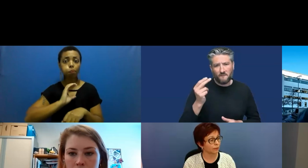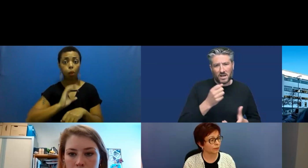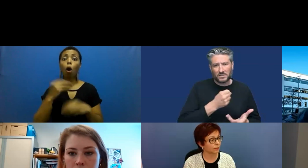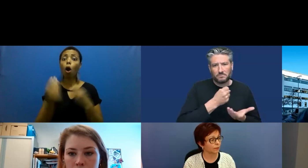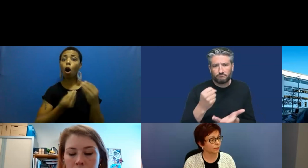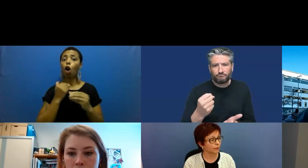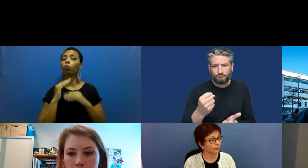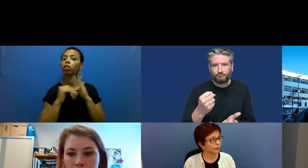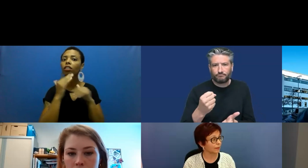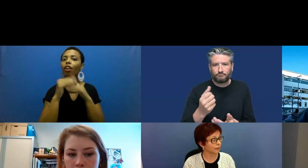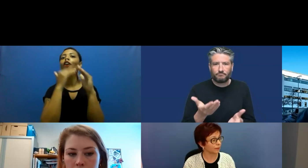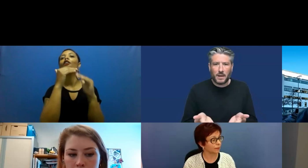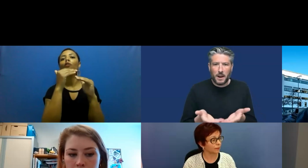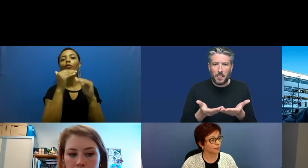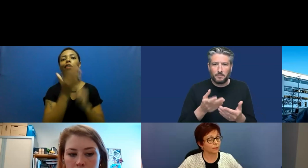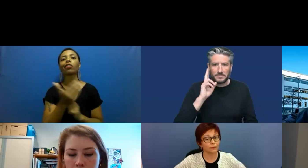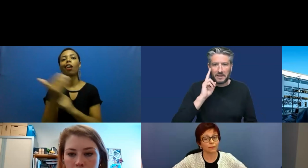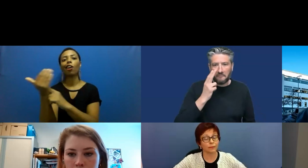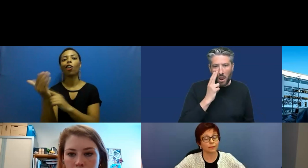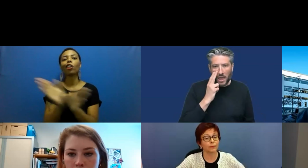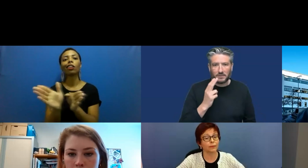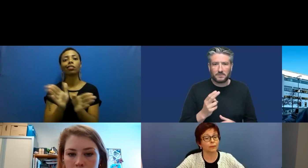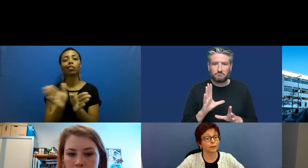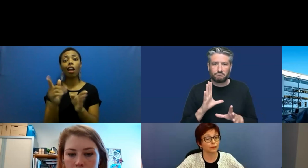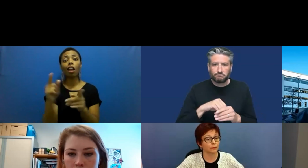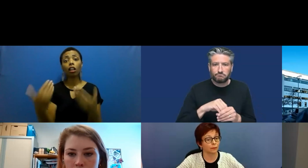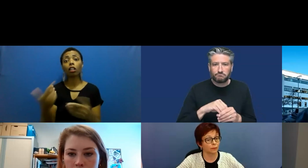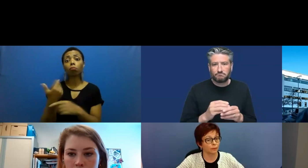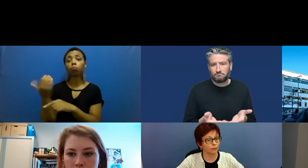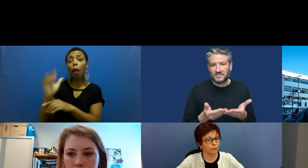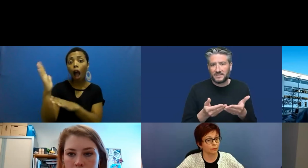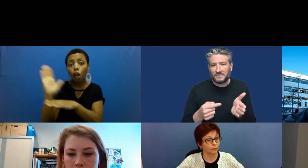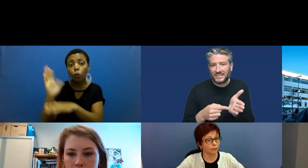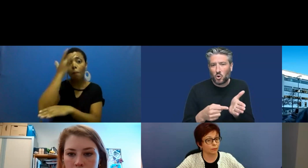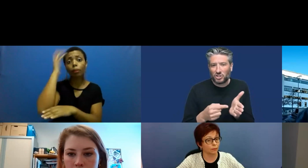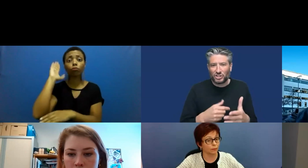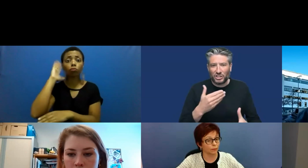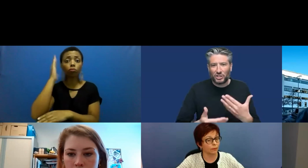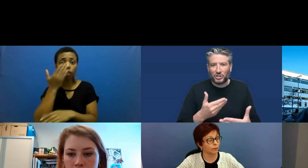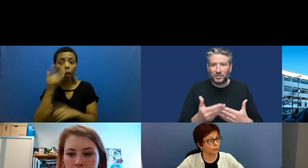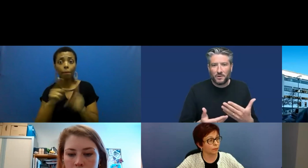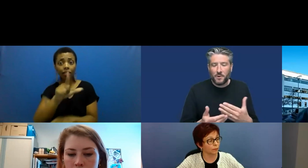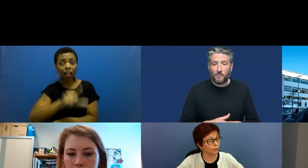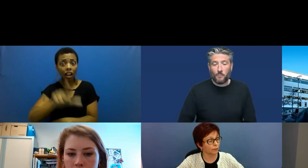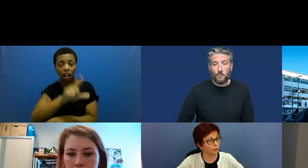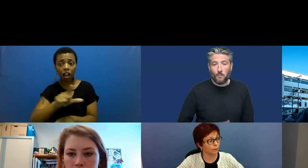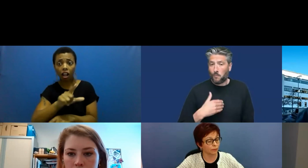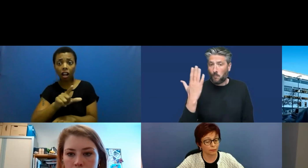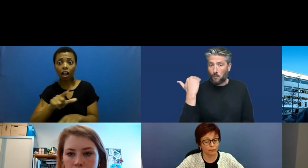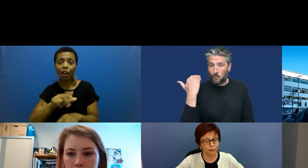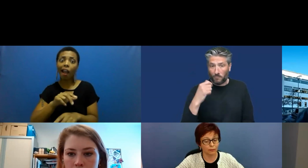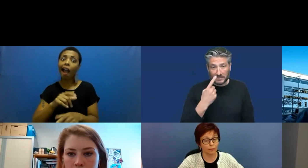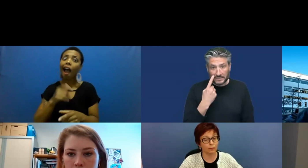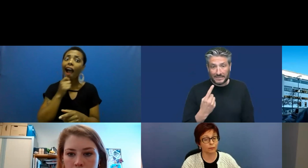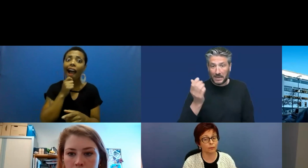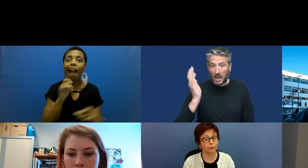for persons with deafblindness. But we saw that in the earlier literature review that there's not that much done in